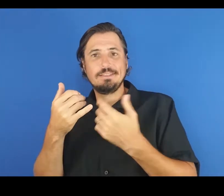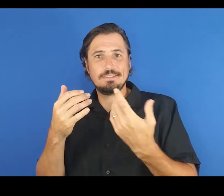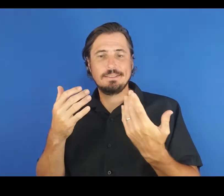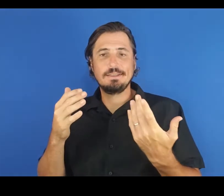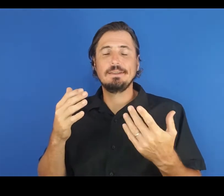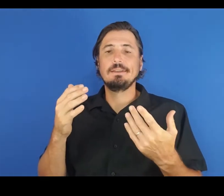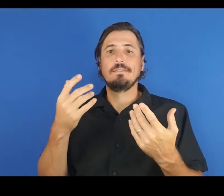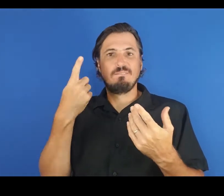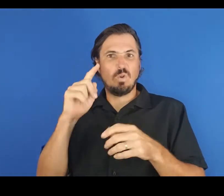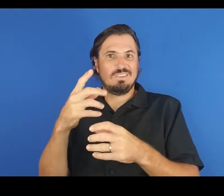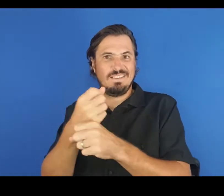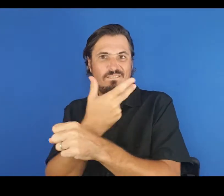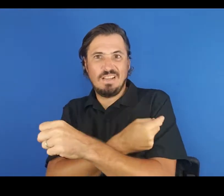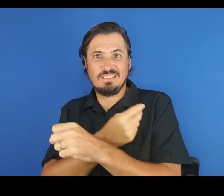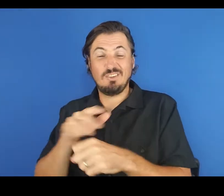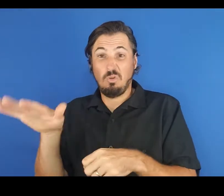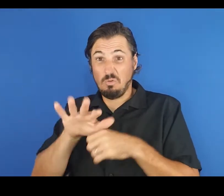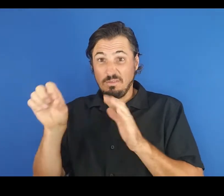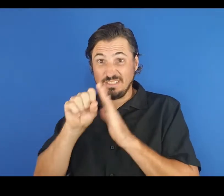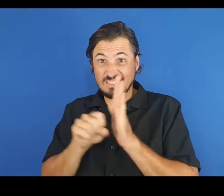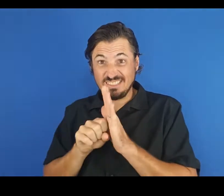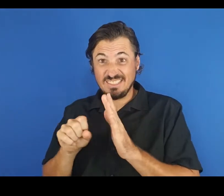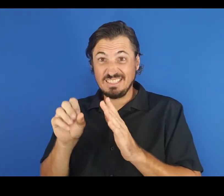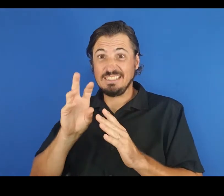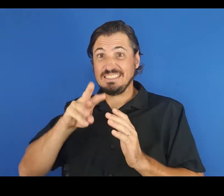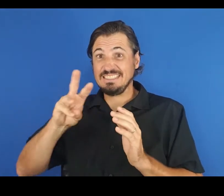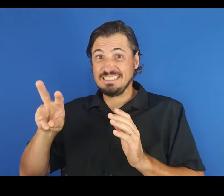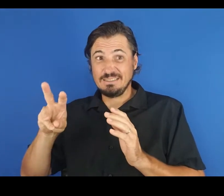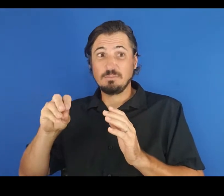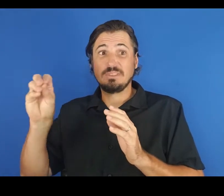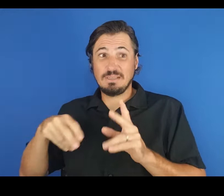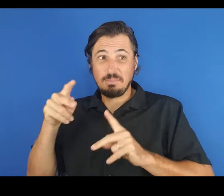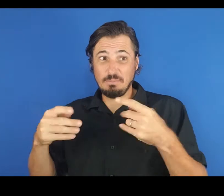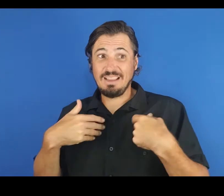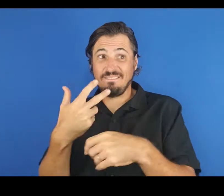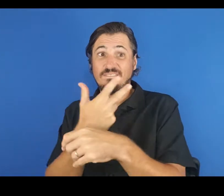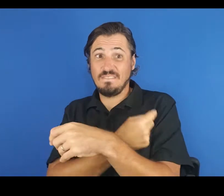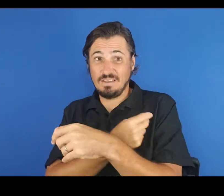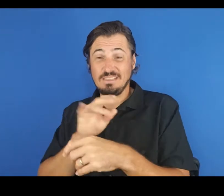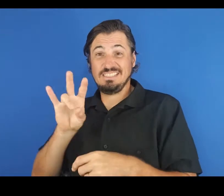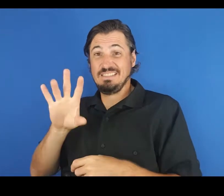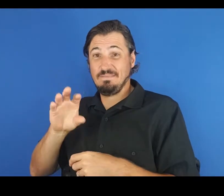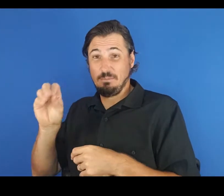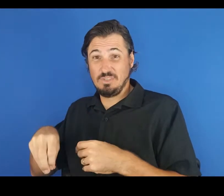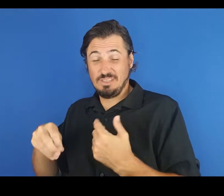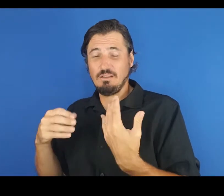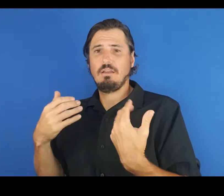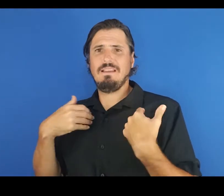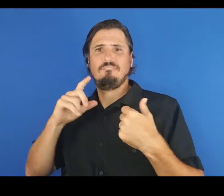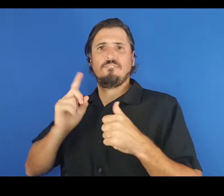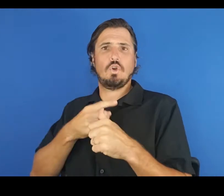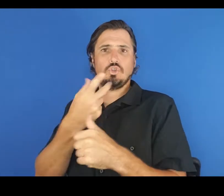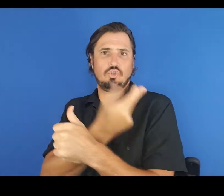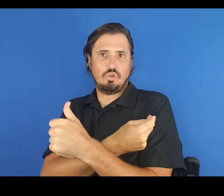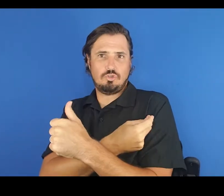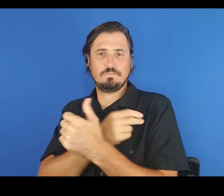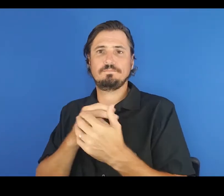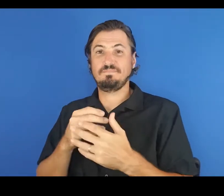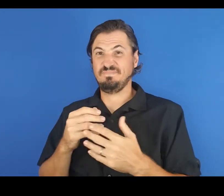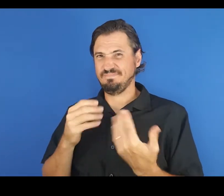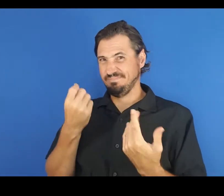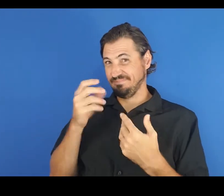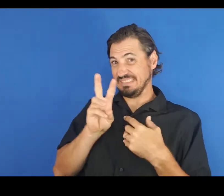Statewide, 66% of Hawaii residents are fully vaccinated and nearly 75% have gotten their first dose. Meanwhile,